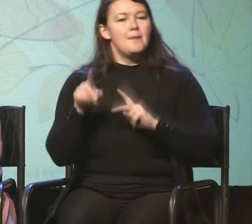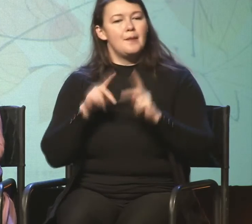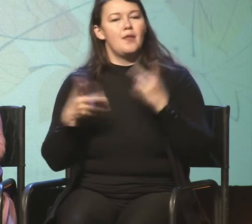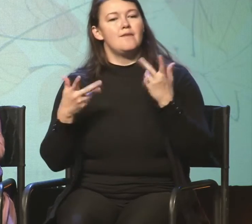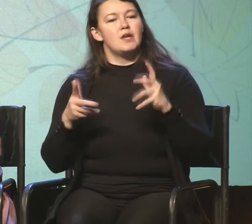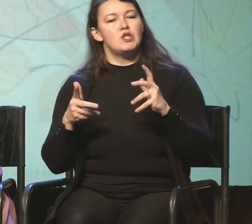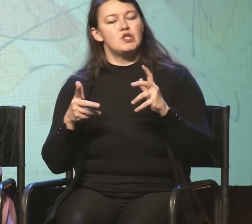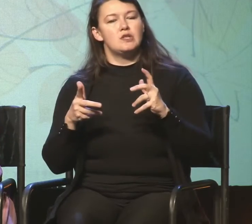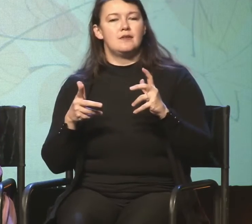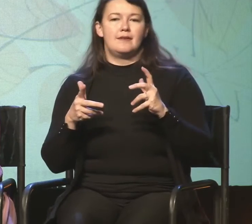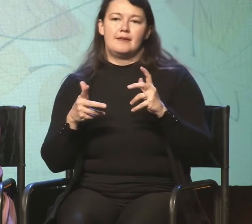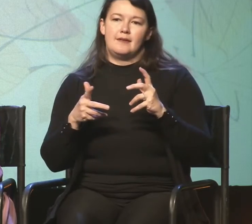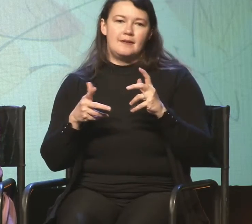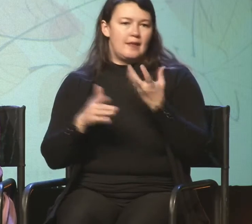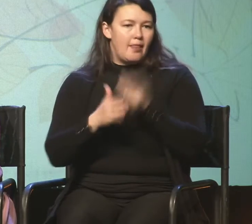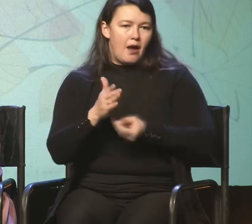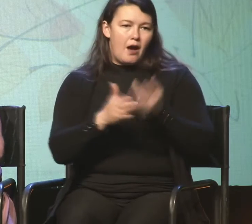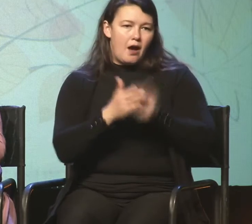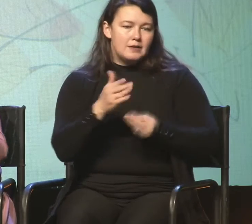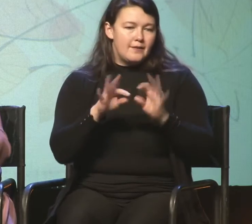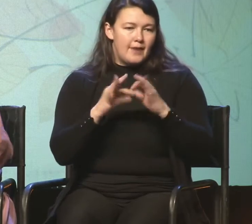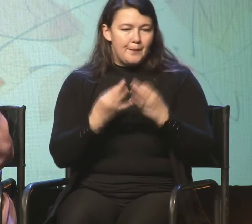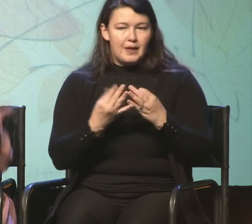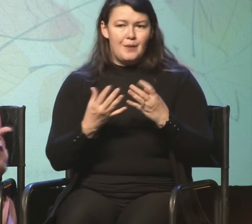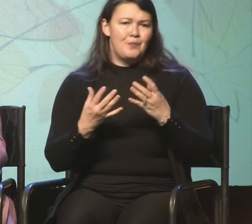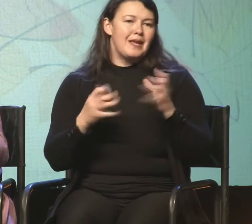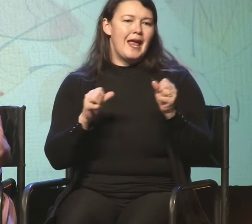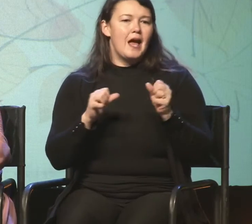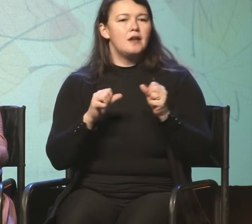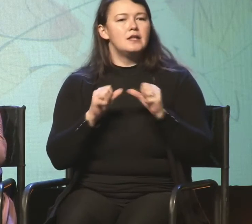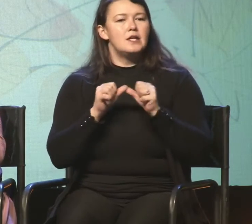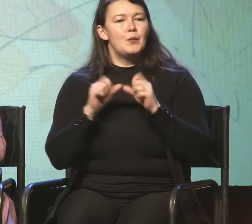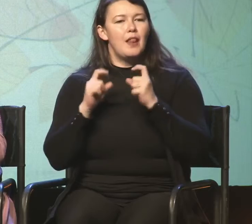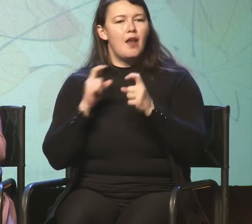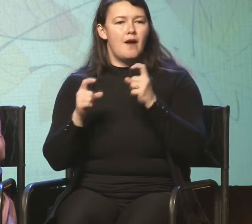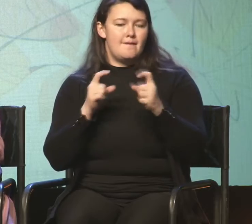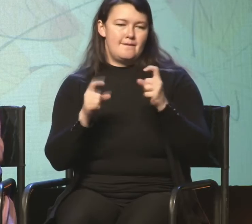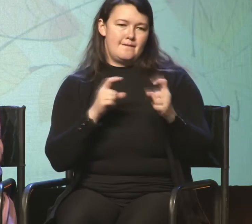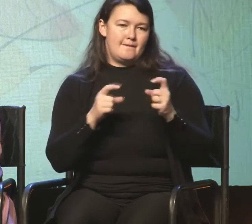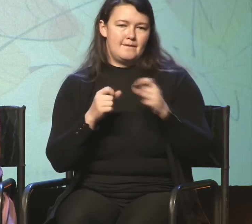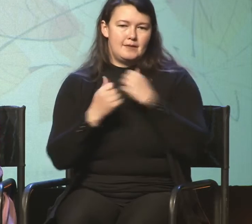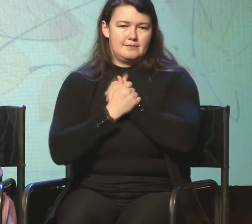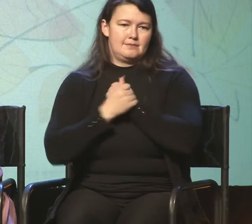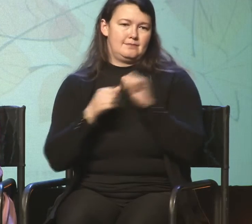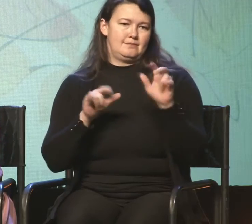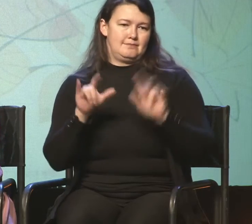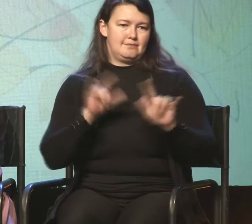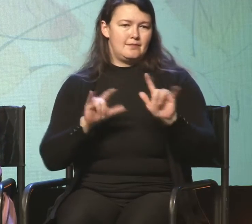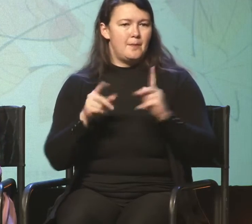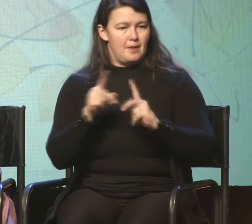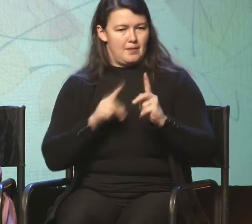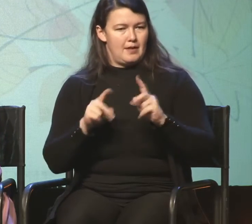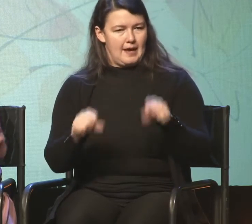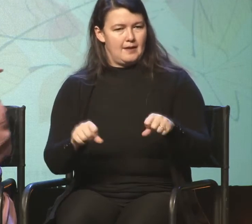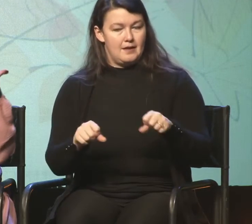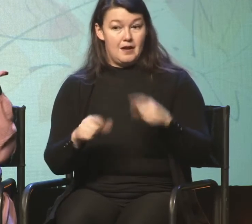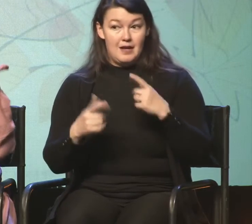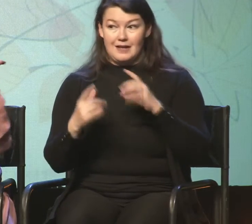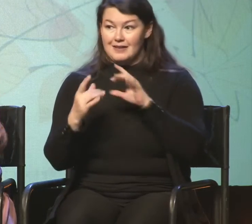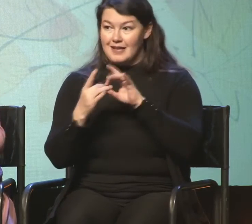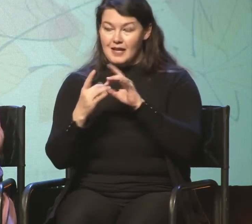members. We can love on them. You can just connect with them. I have made some connections here.